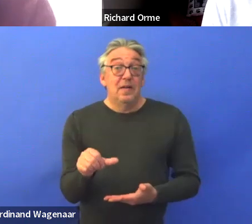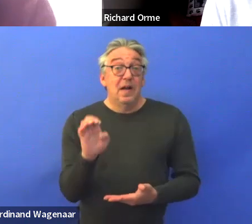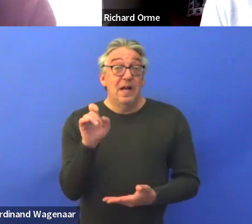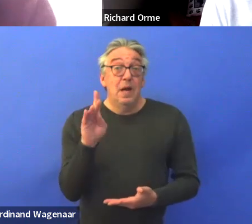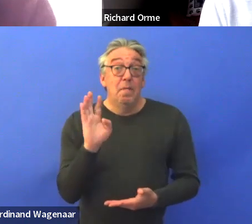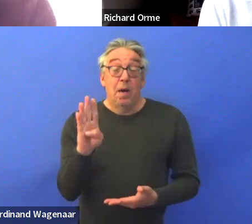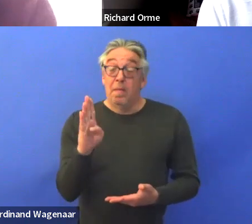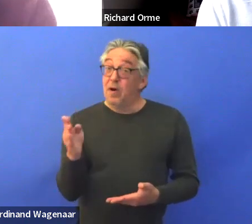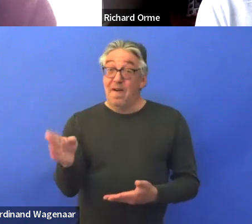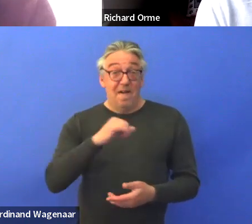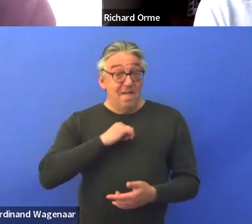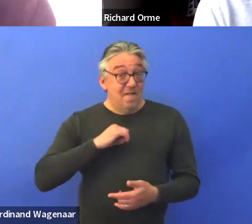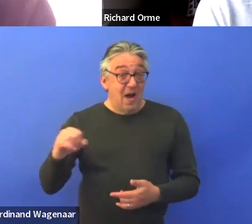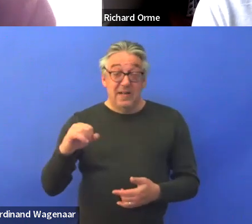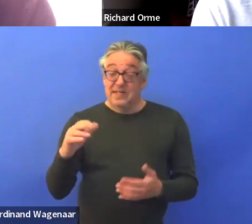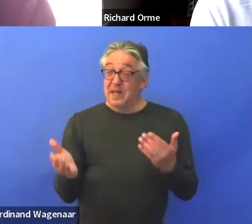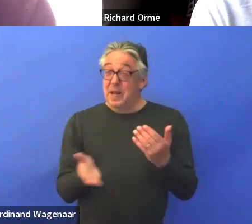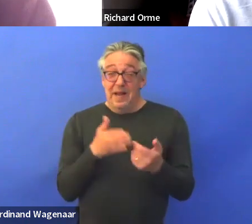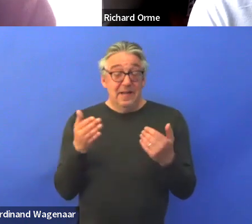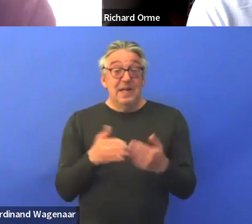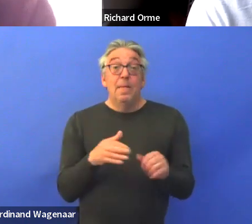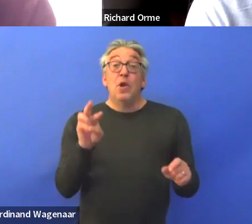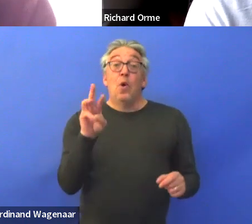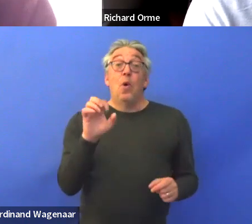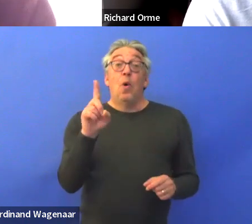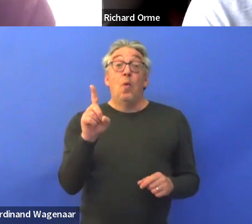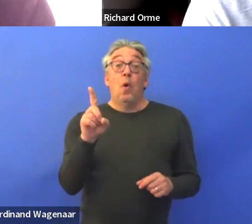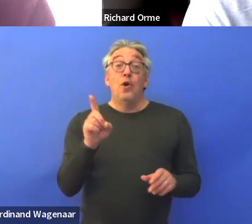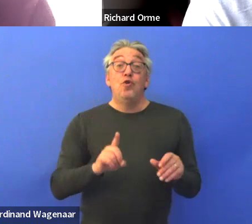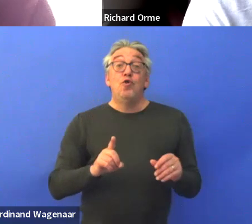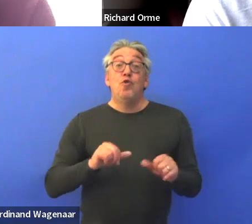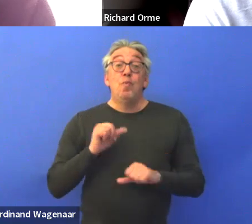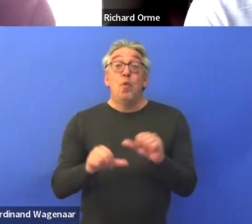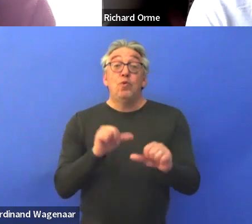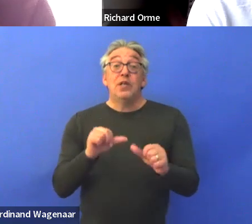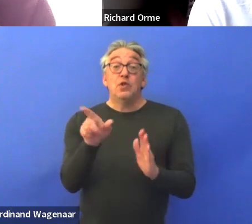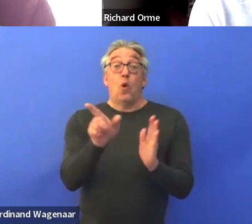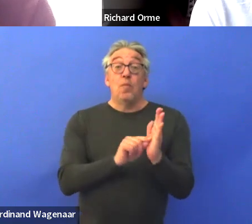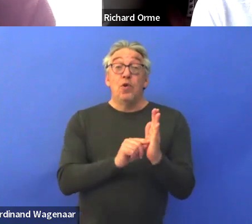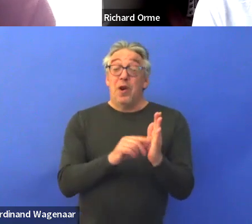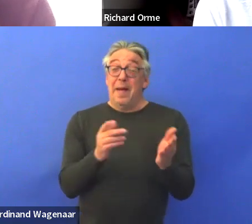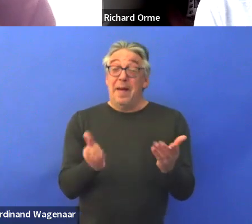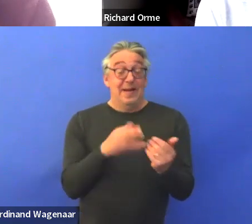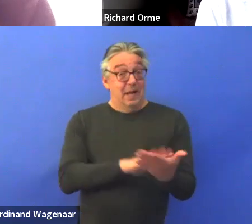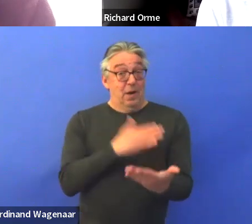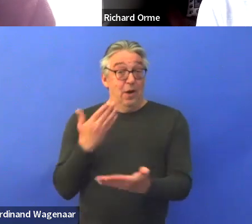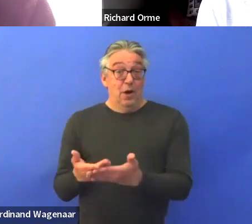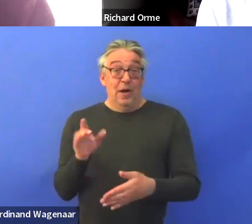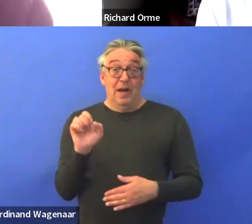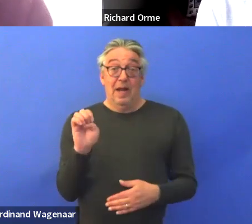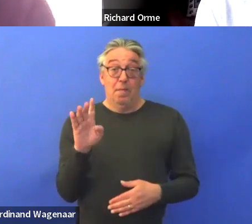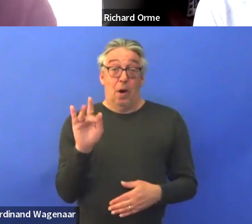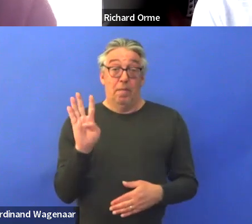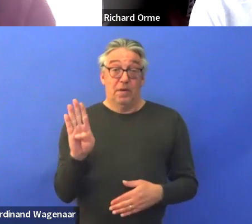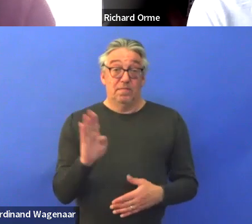very fast and easy to make an EPUB from a word processed document, as we'll see in a while. Yeah, choice is a good thing. So offer more